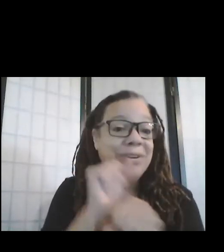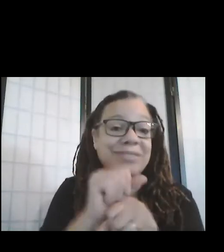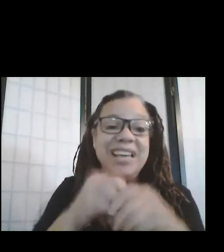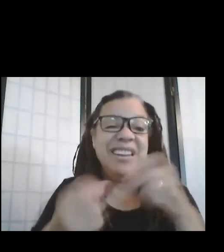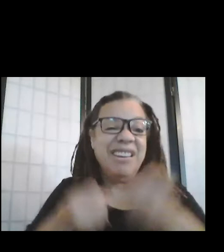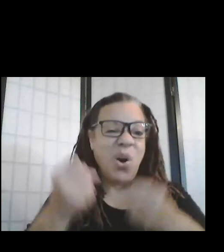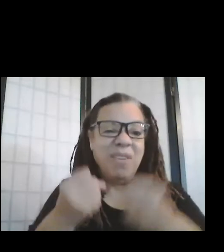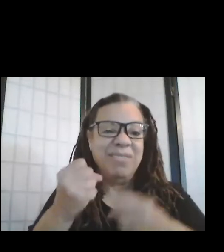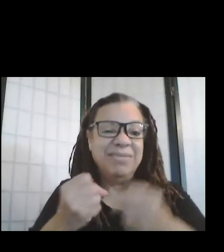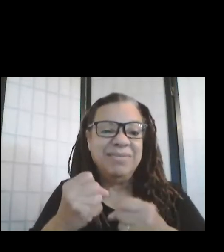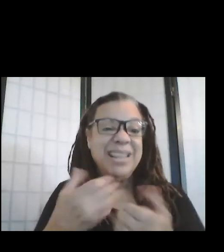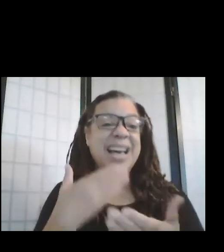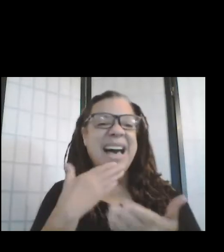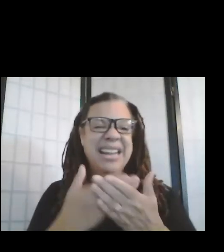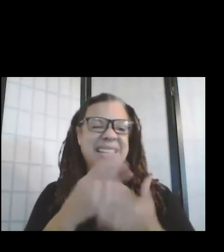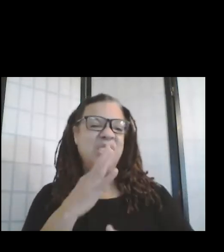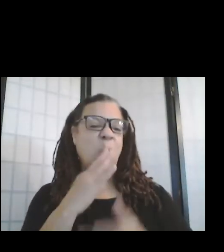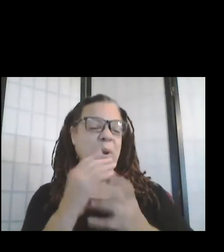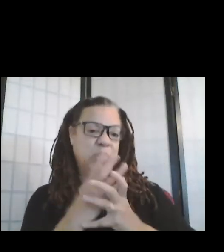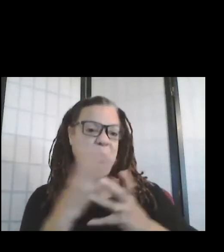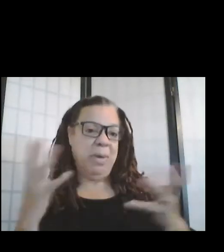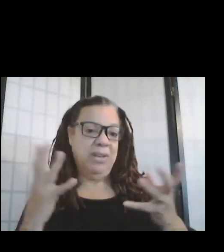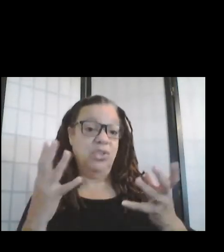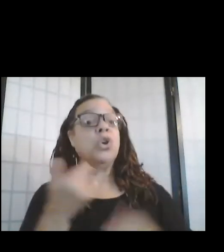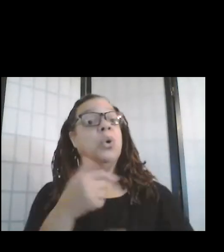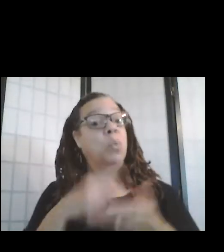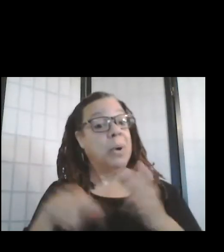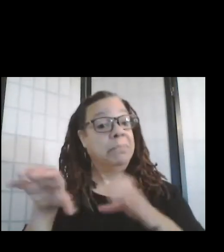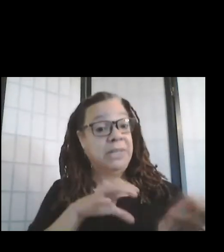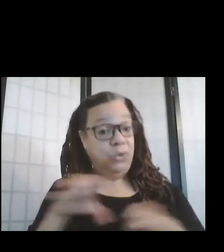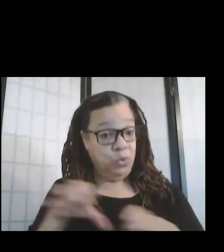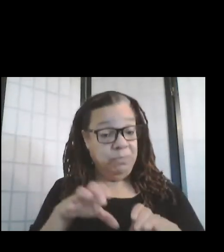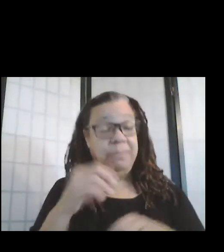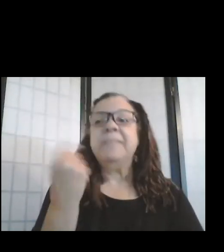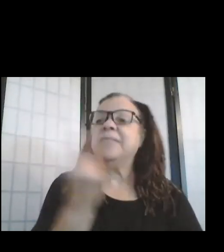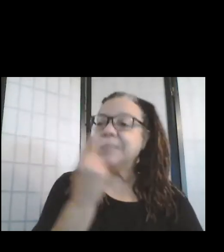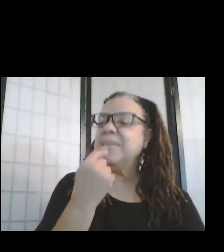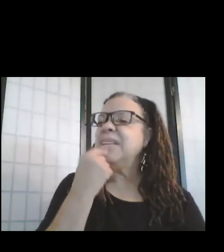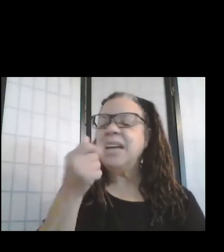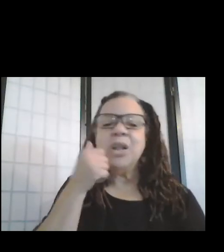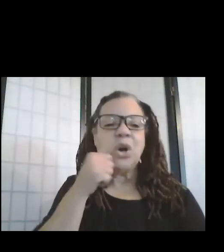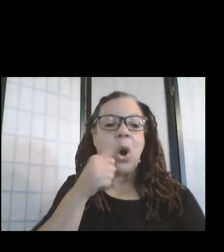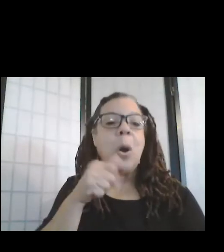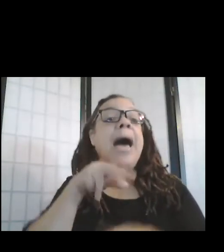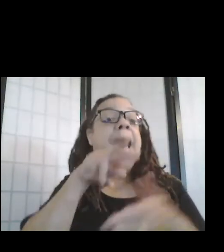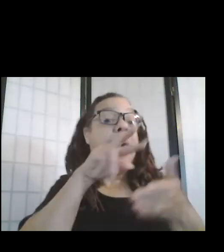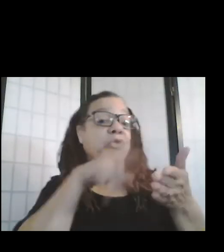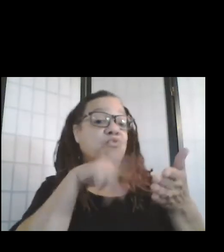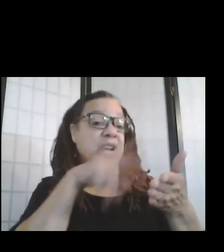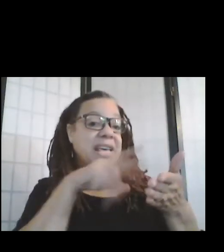very good conversationalist, so what I used to do in order to have something to say was read up on a